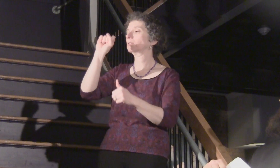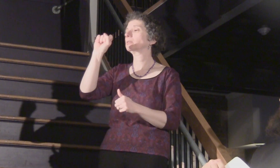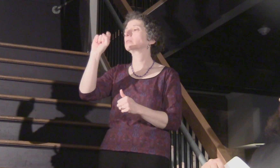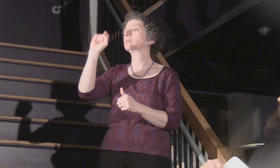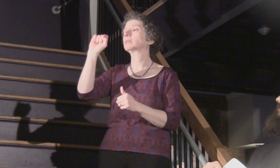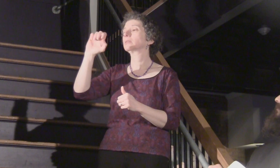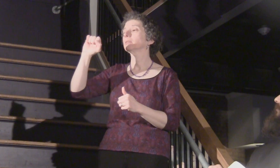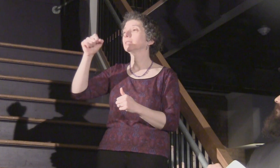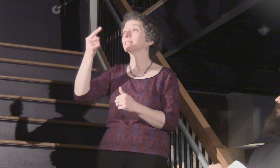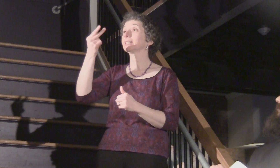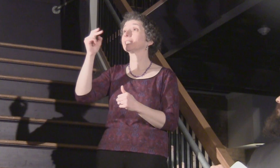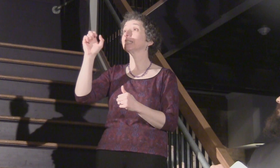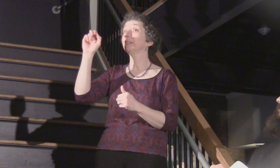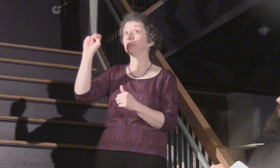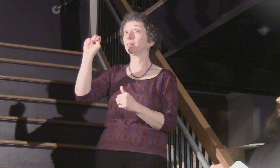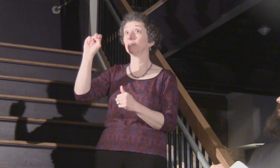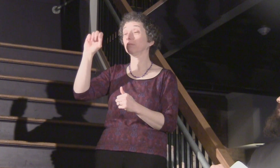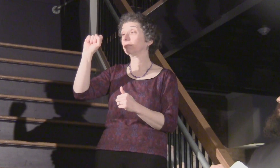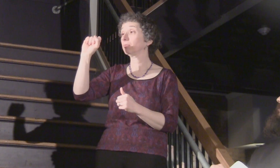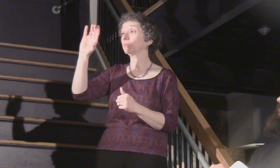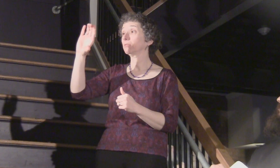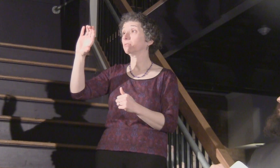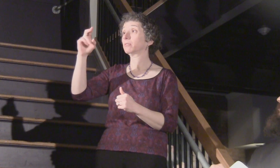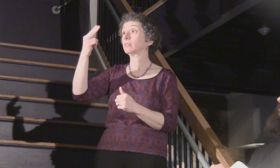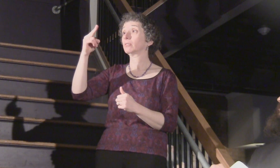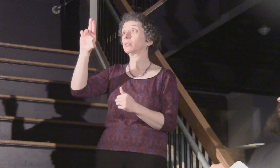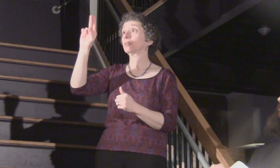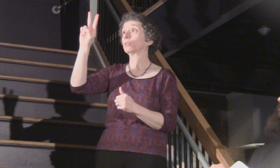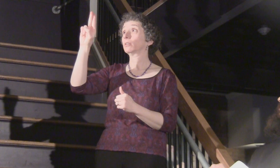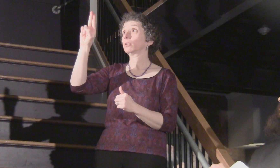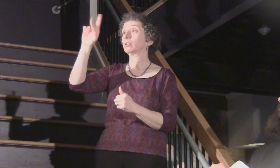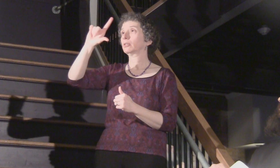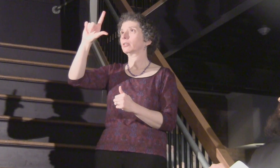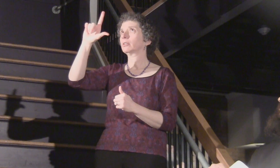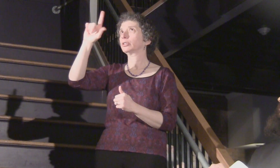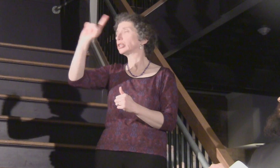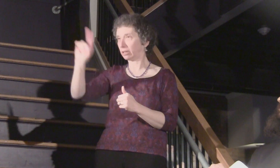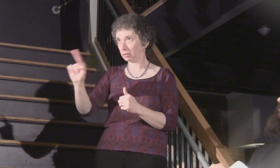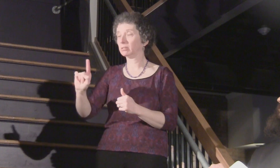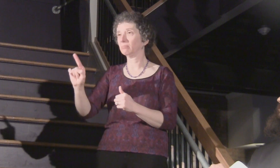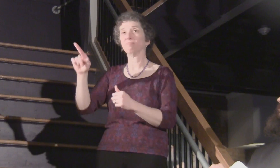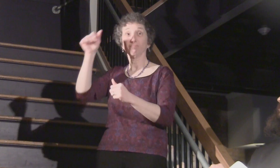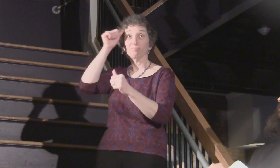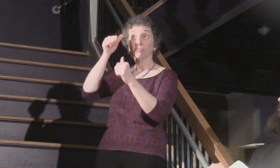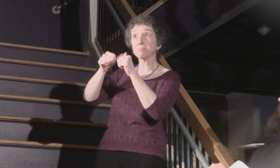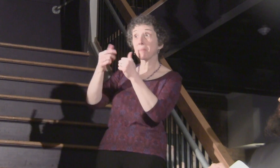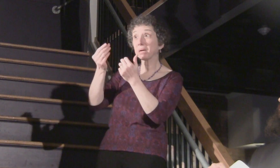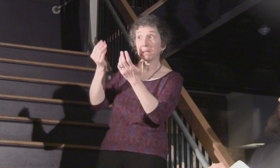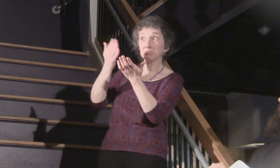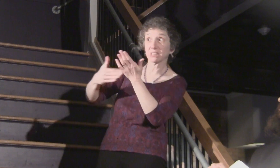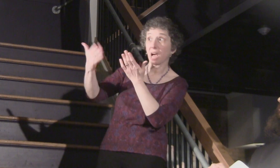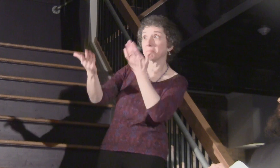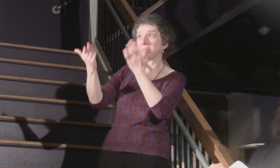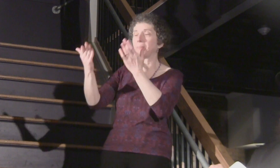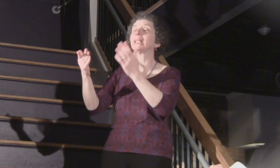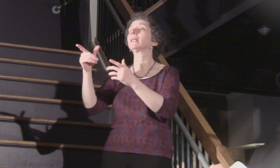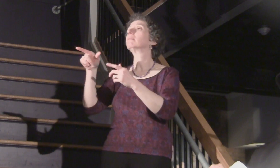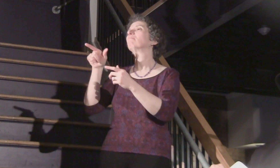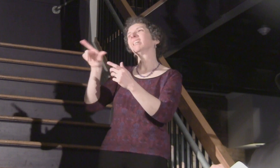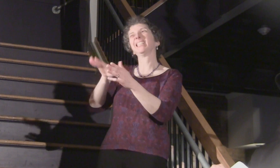remember very well. The first one is Stephen Schultz. Do you remember him? Maybe some of